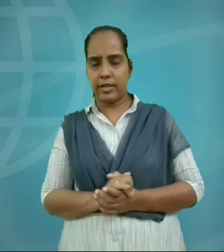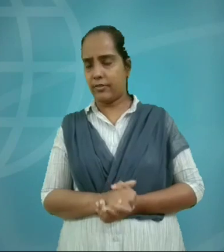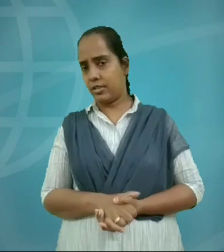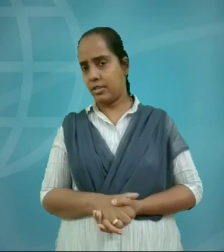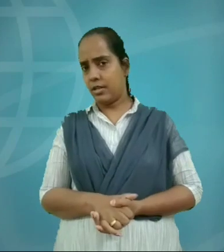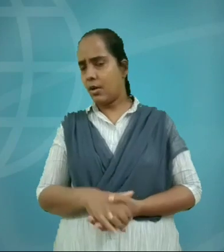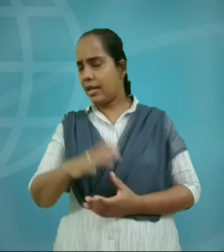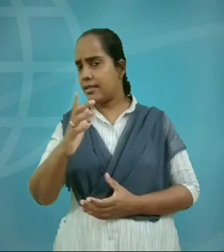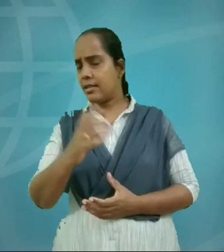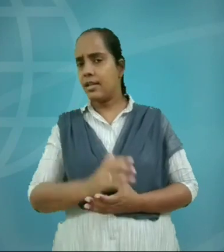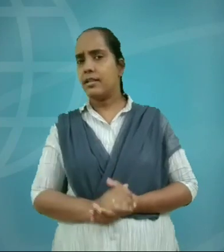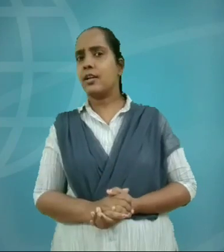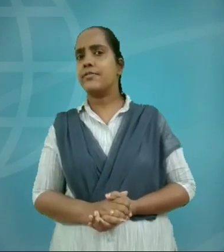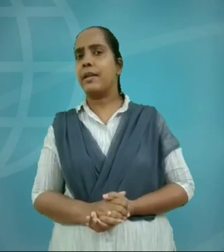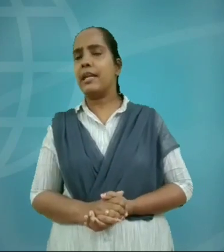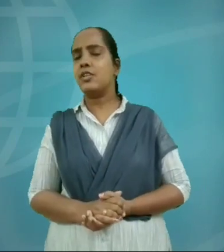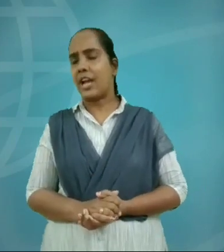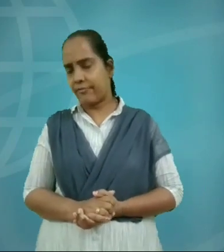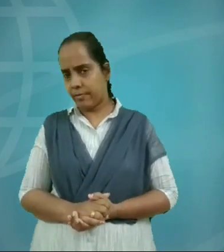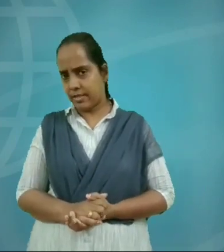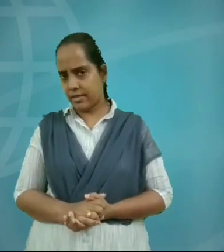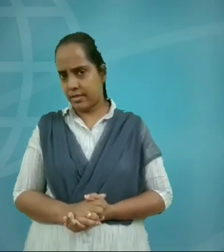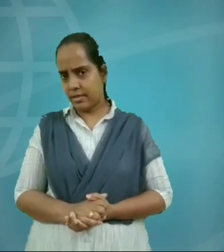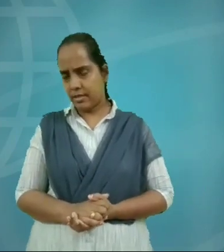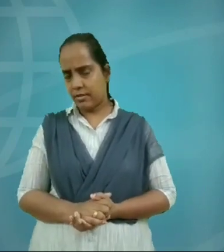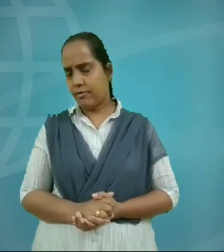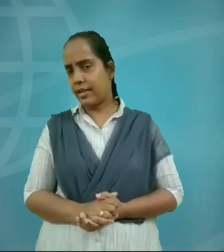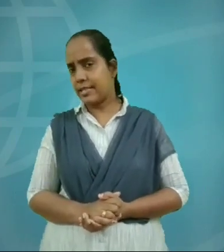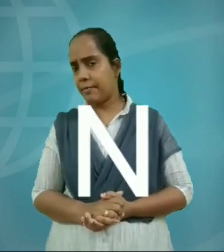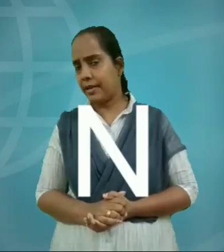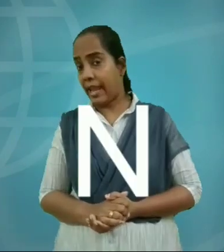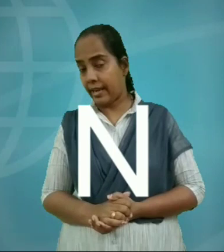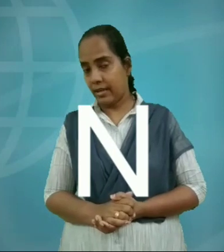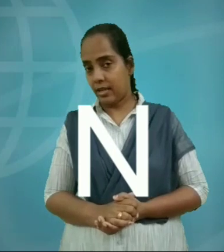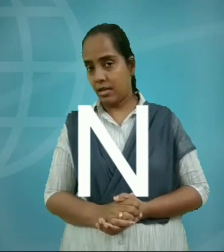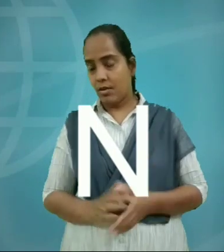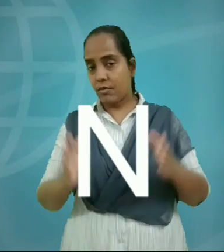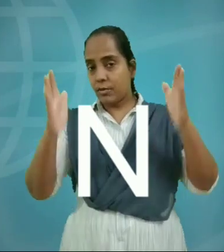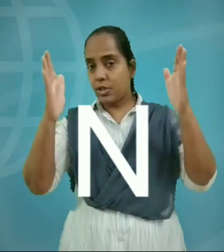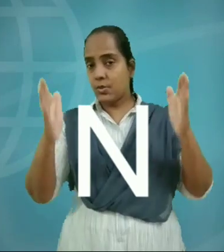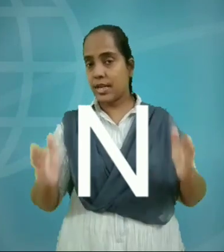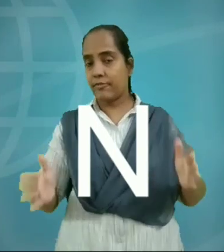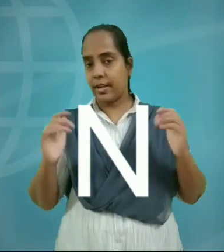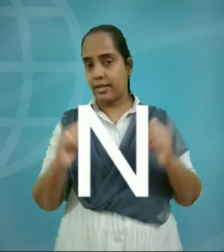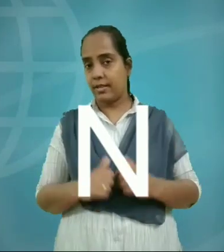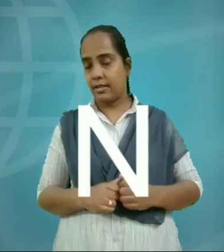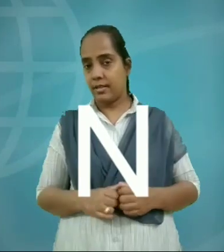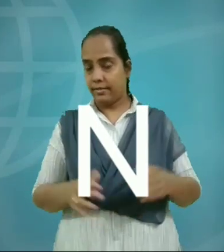for it. Okay, let's think of some English alphabets. For example, N. What about the two sides of N? They